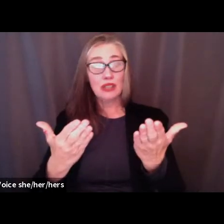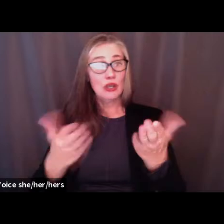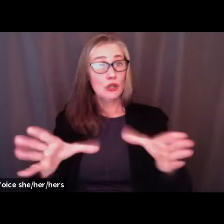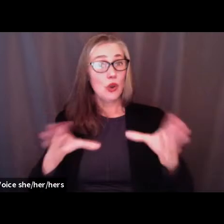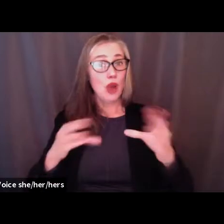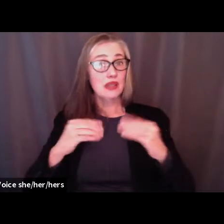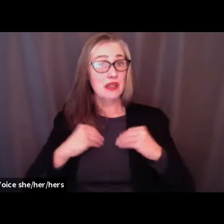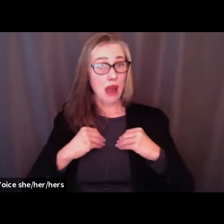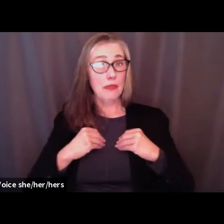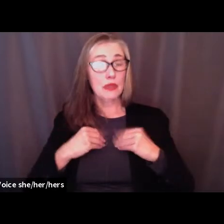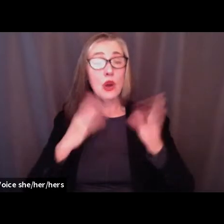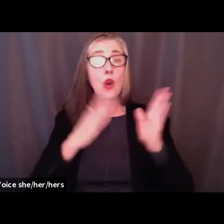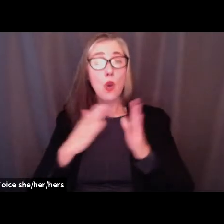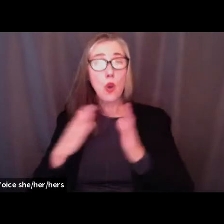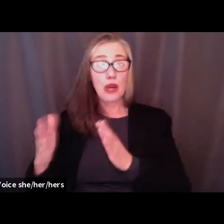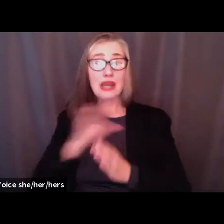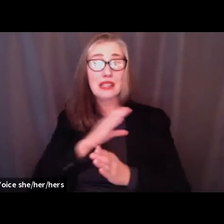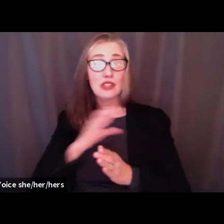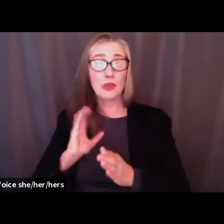report?